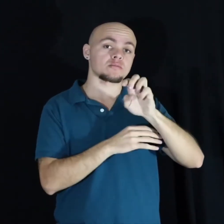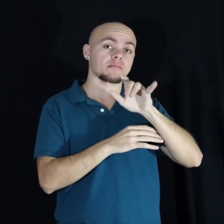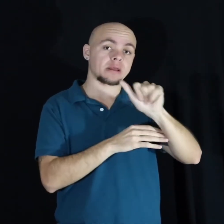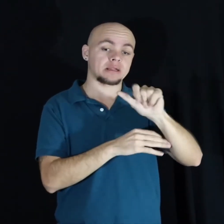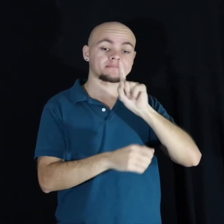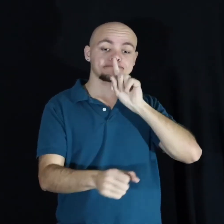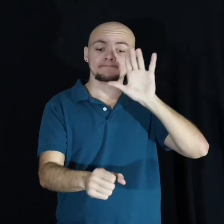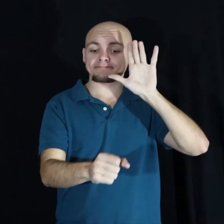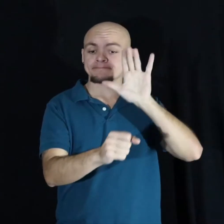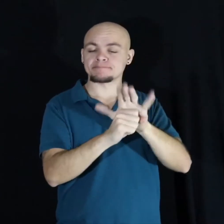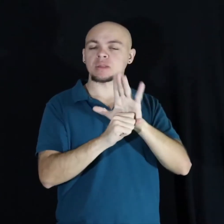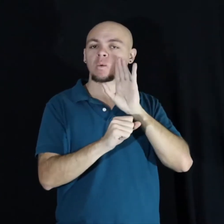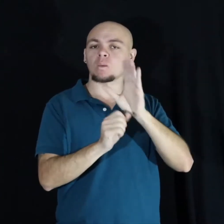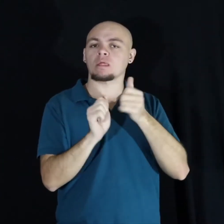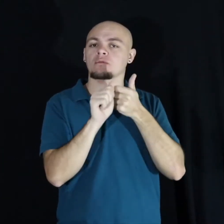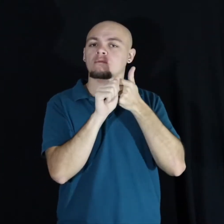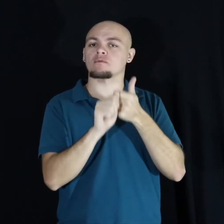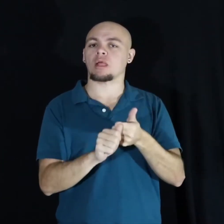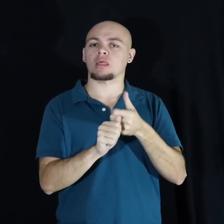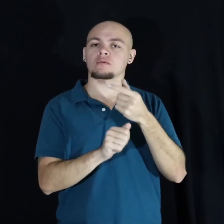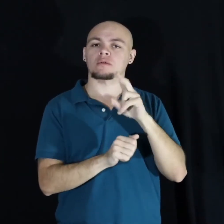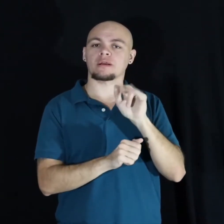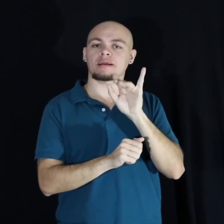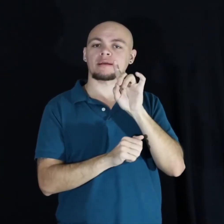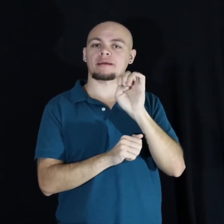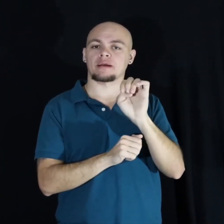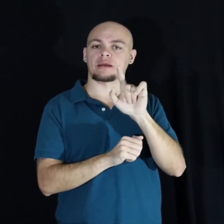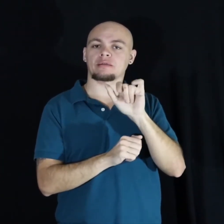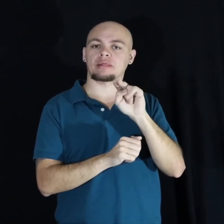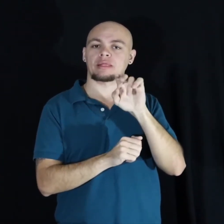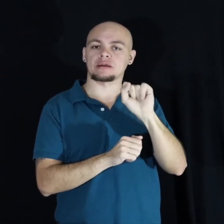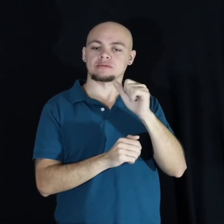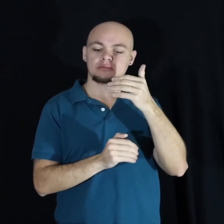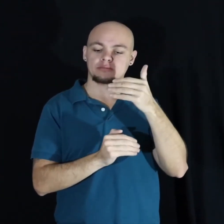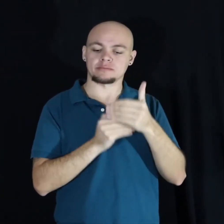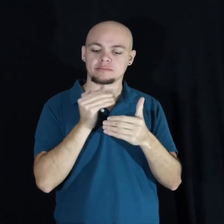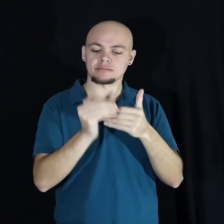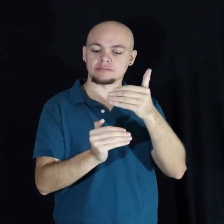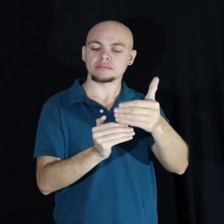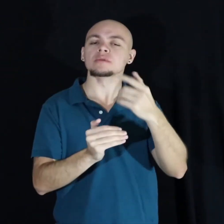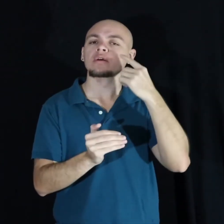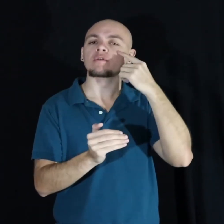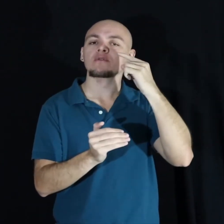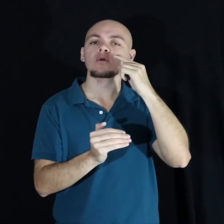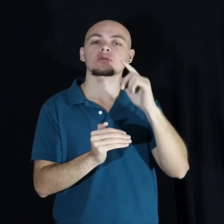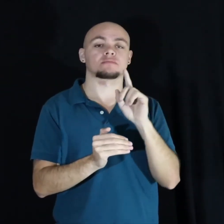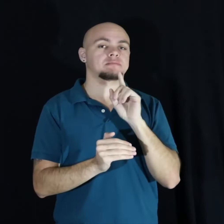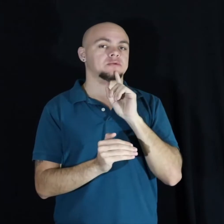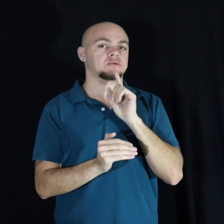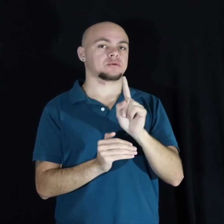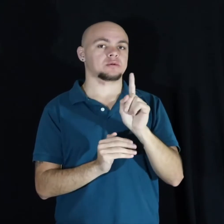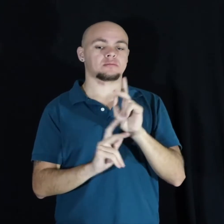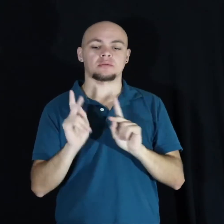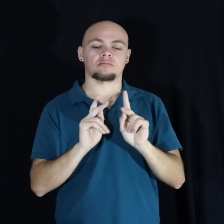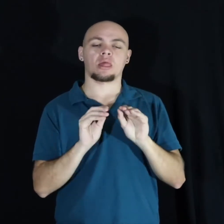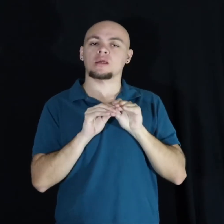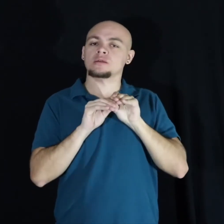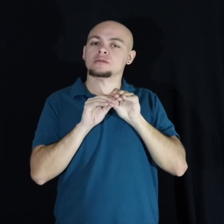follow certain guidelines, to follow certain steps to ensure that they don't